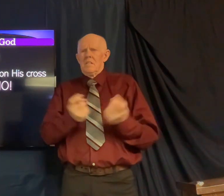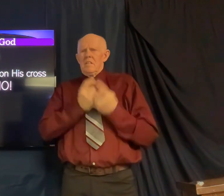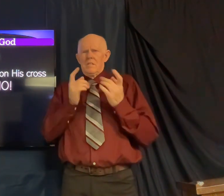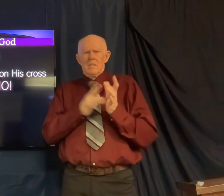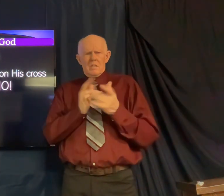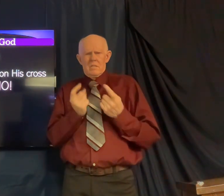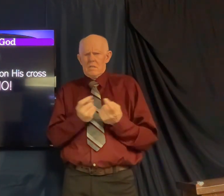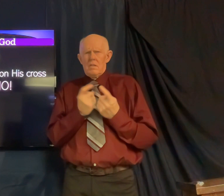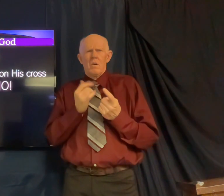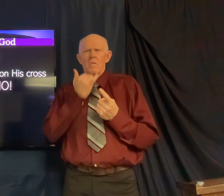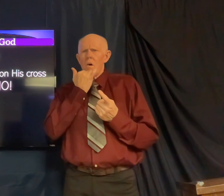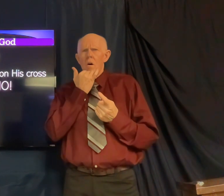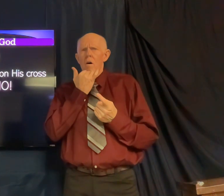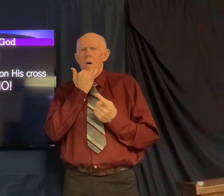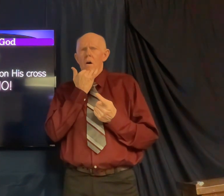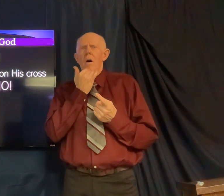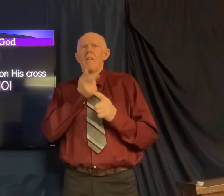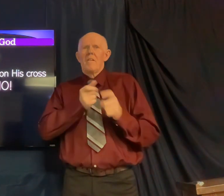God left him because of sin.